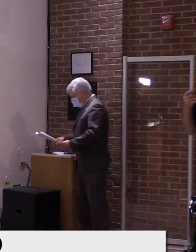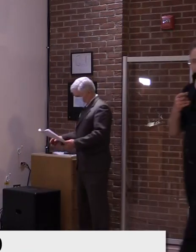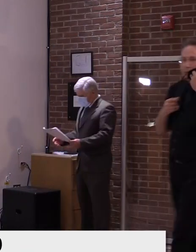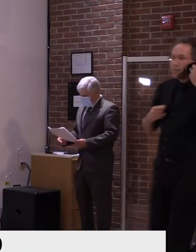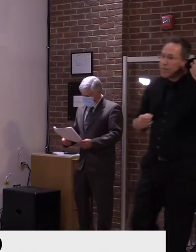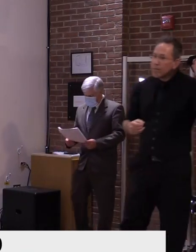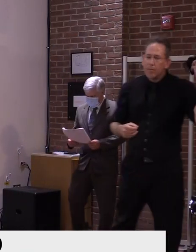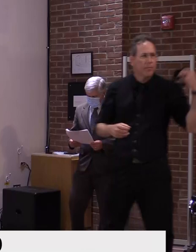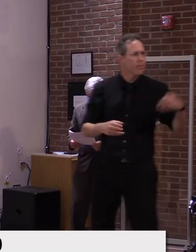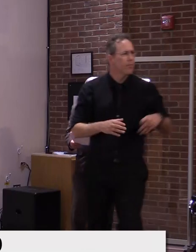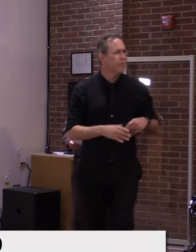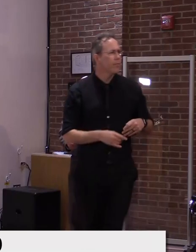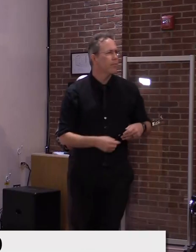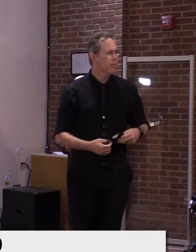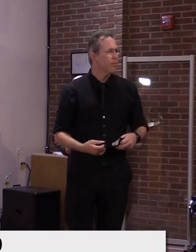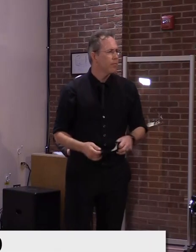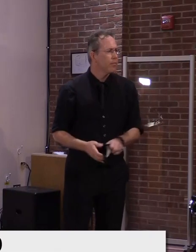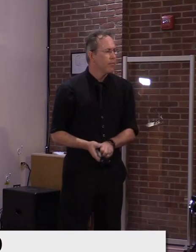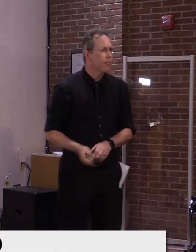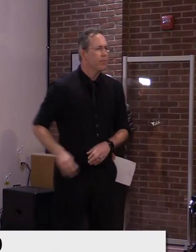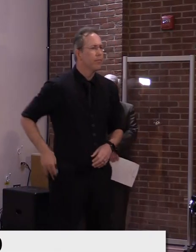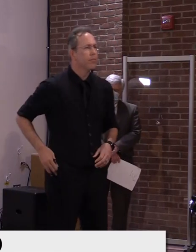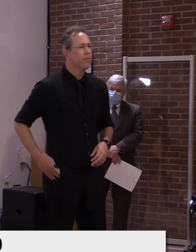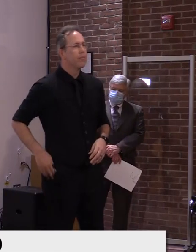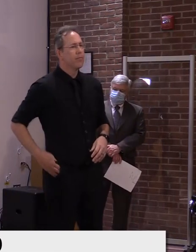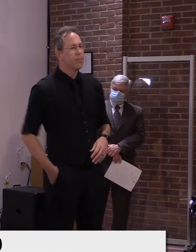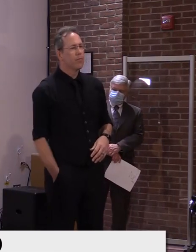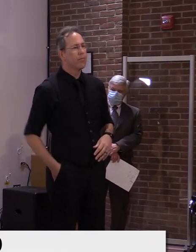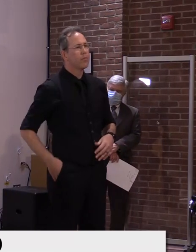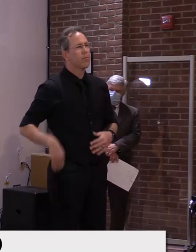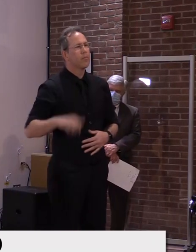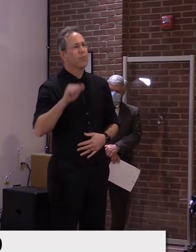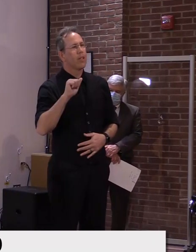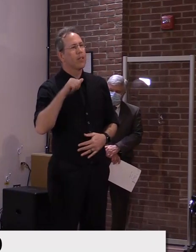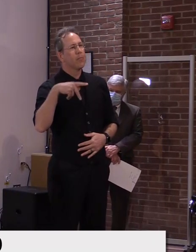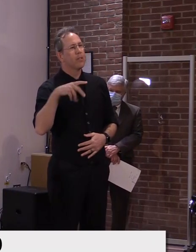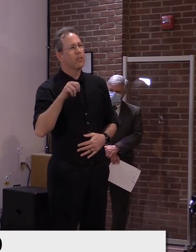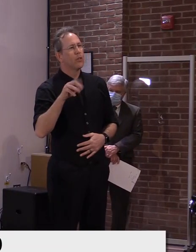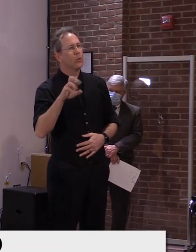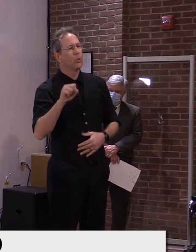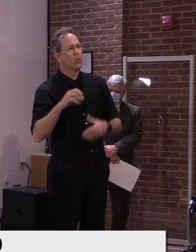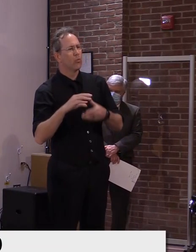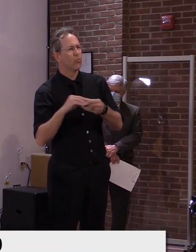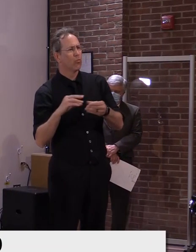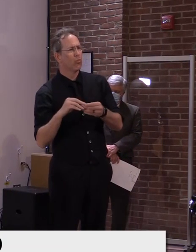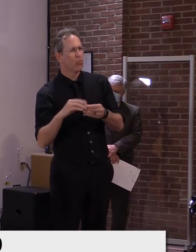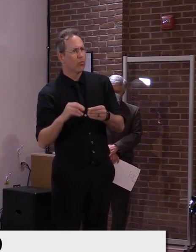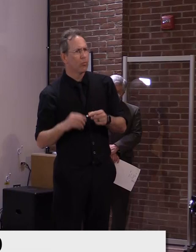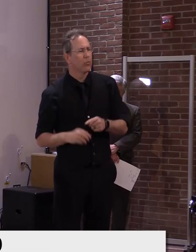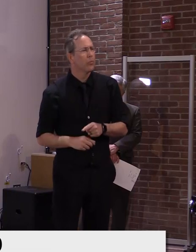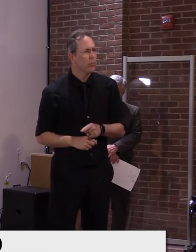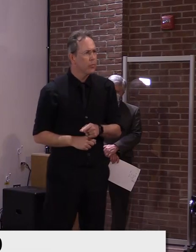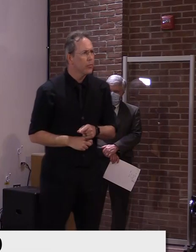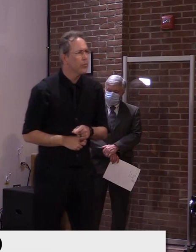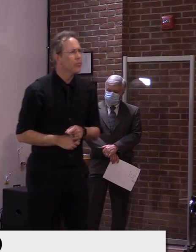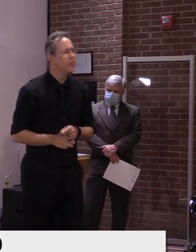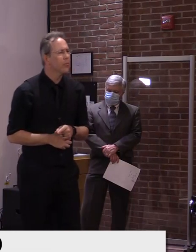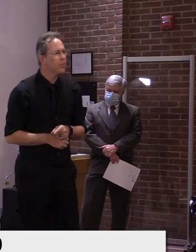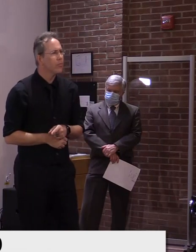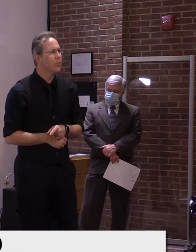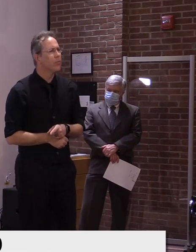Hi, everybody. I'm curious how far behind the delay in the